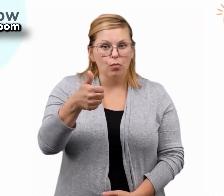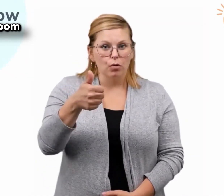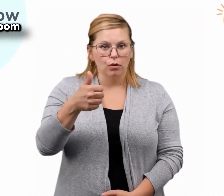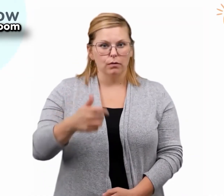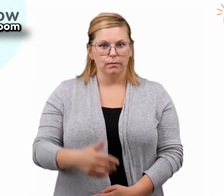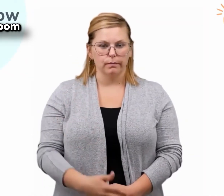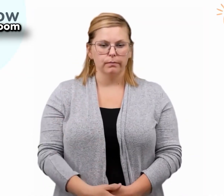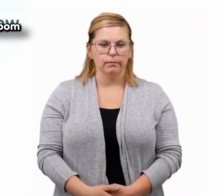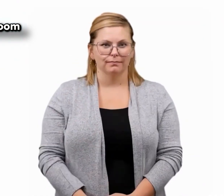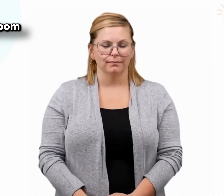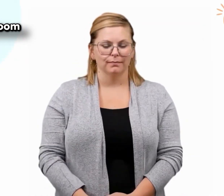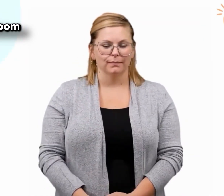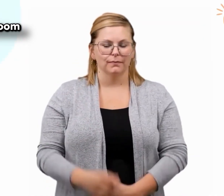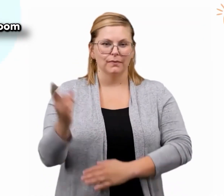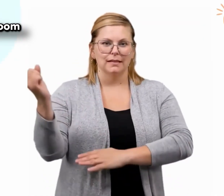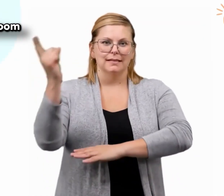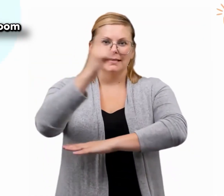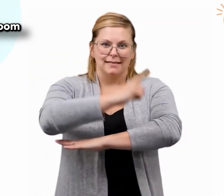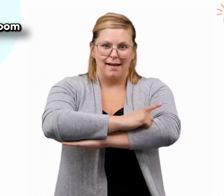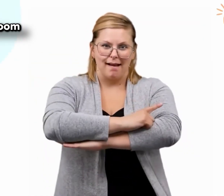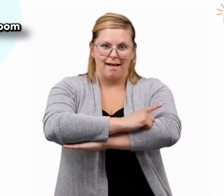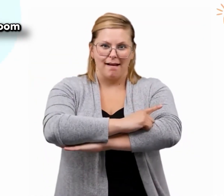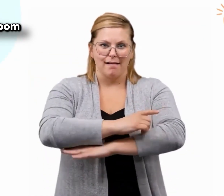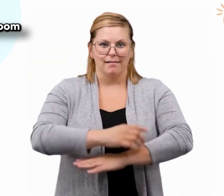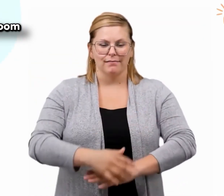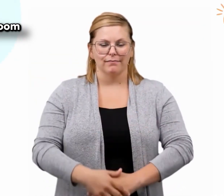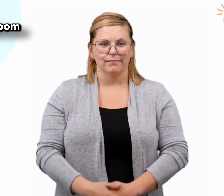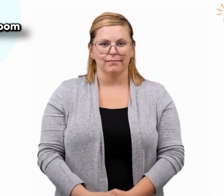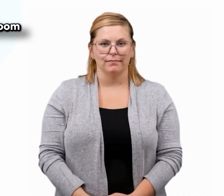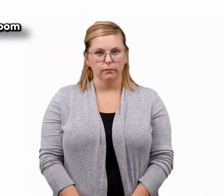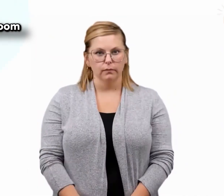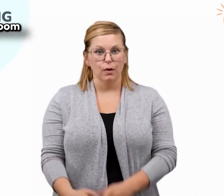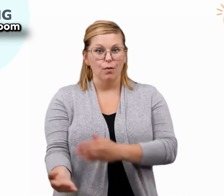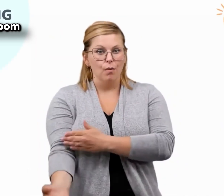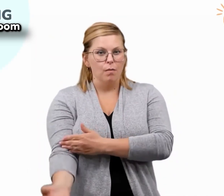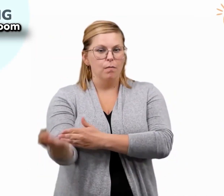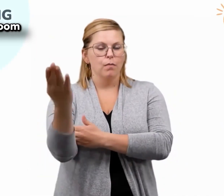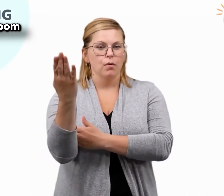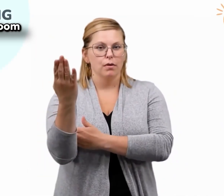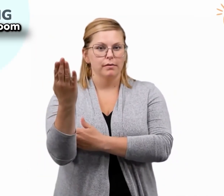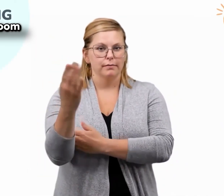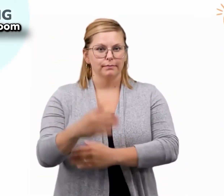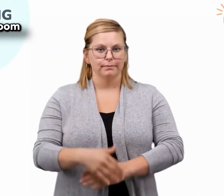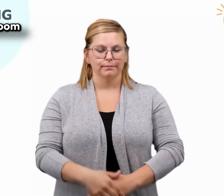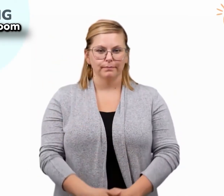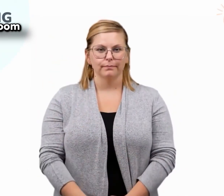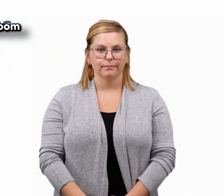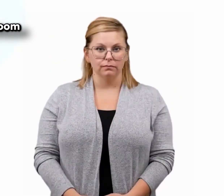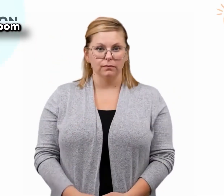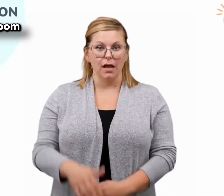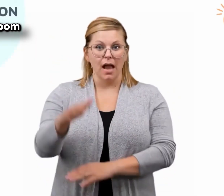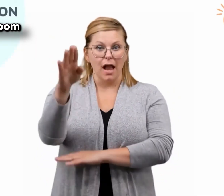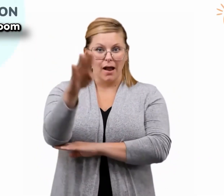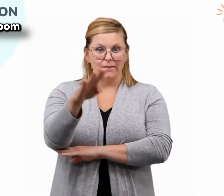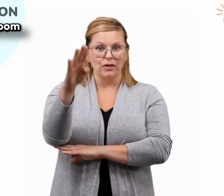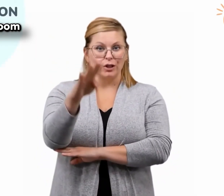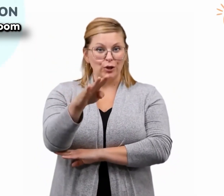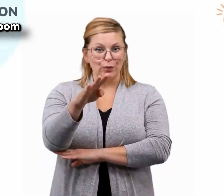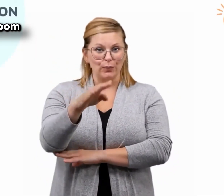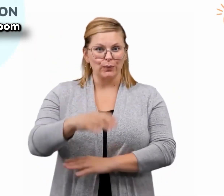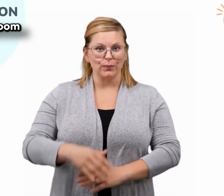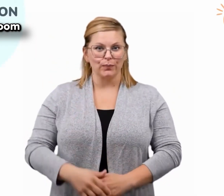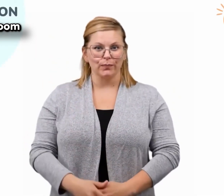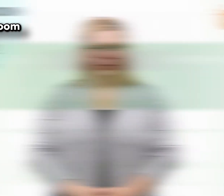user: someone who's curious, wants to start learning sign language casually, and prefers short, manageable sessions